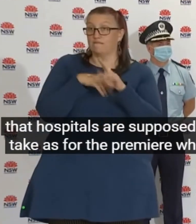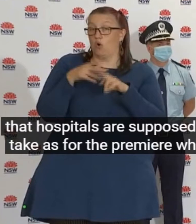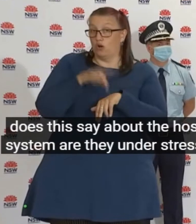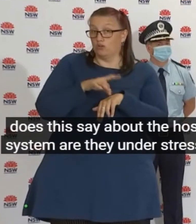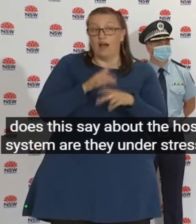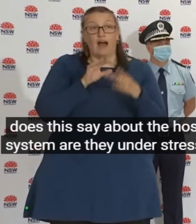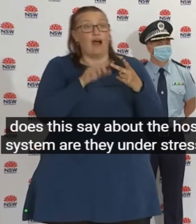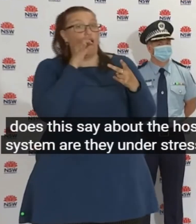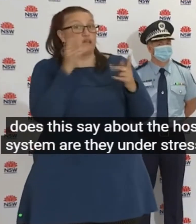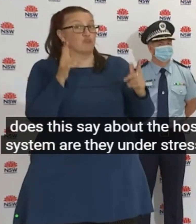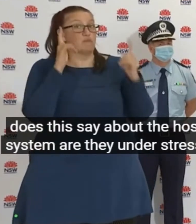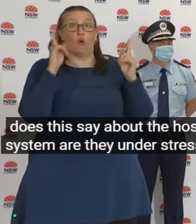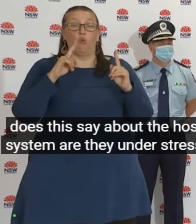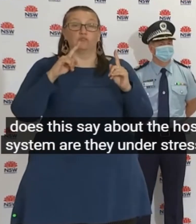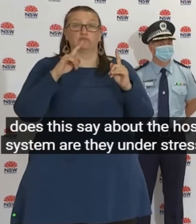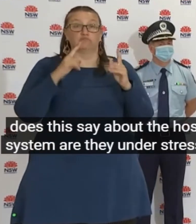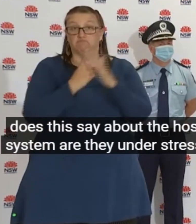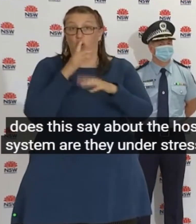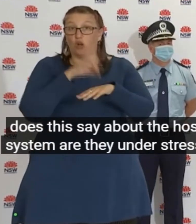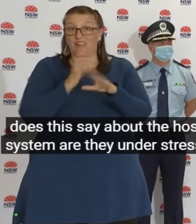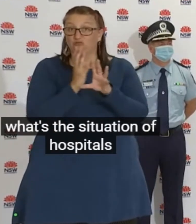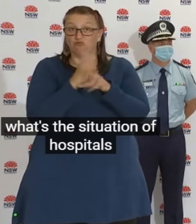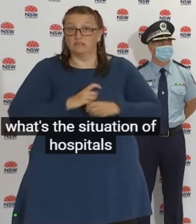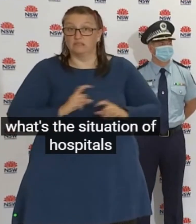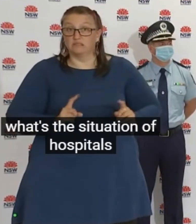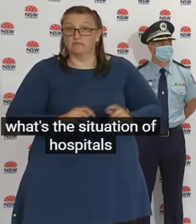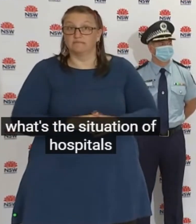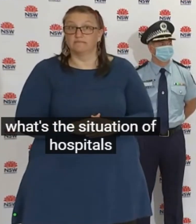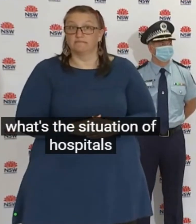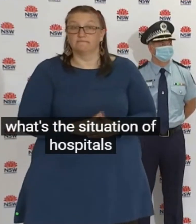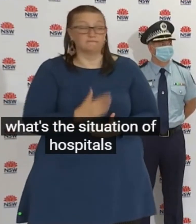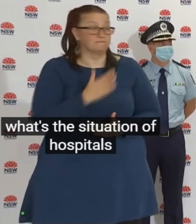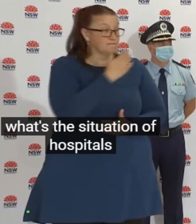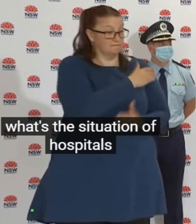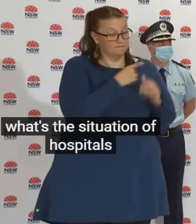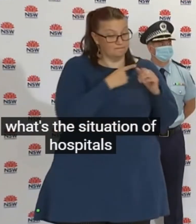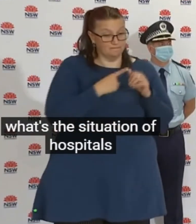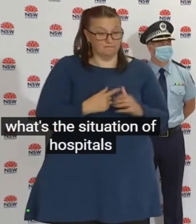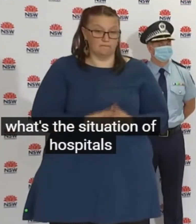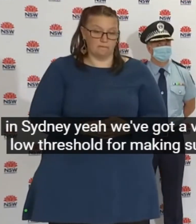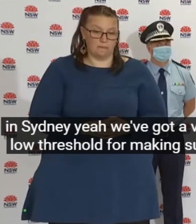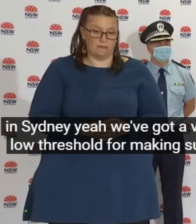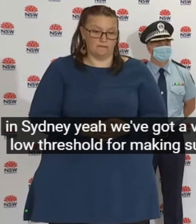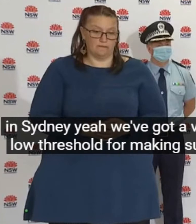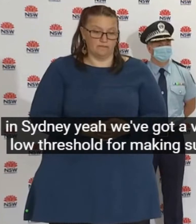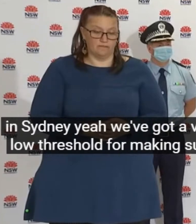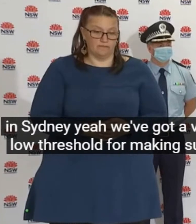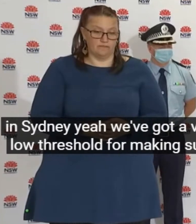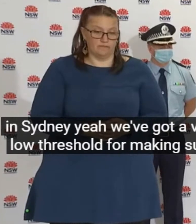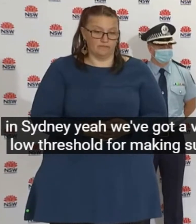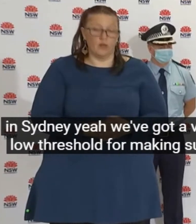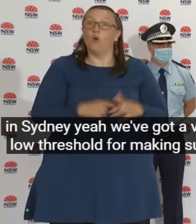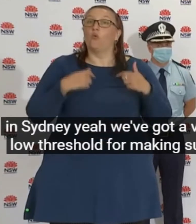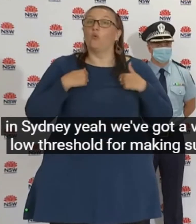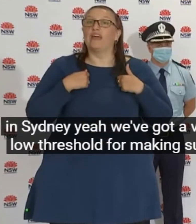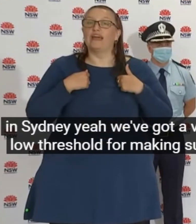of hospitals in Sydney? Yeah, we've got a very low threshold for making sure staff and resident and patients are safe, and